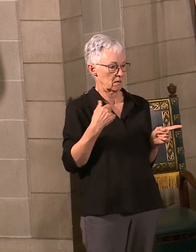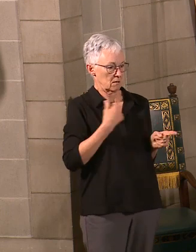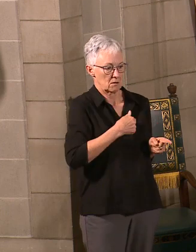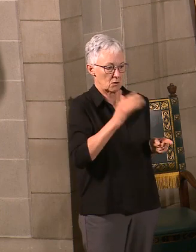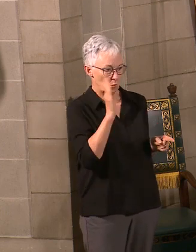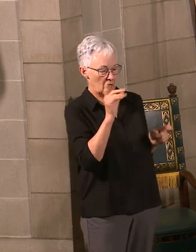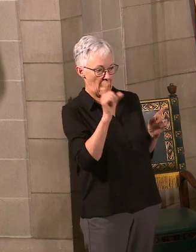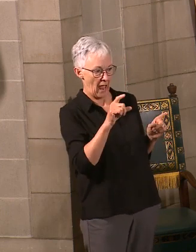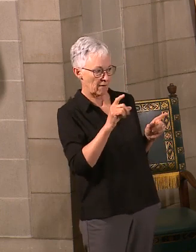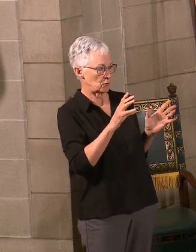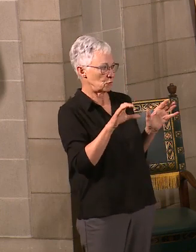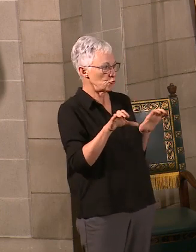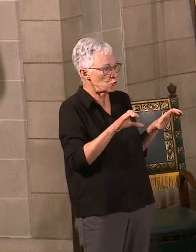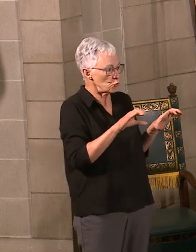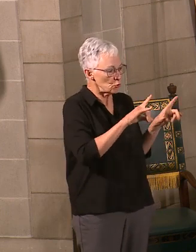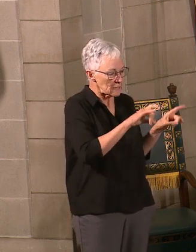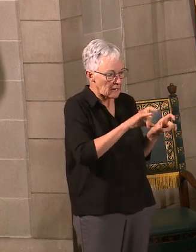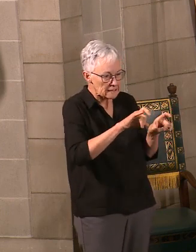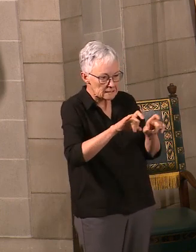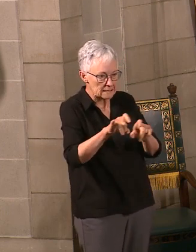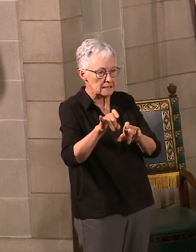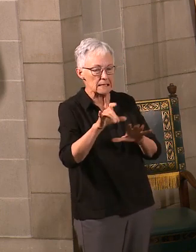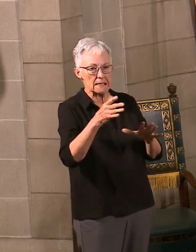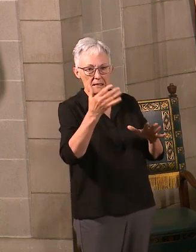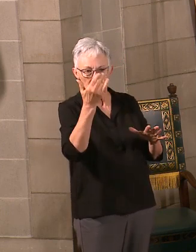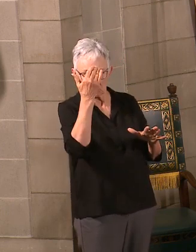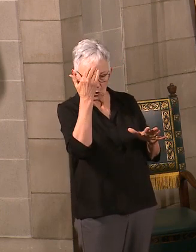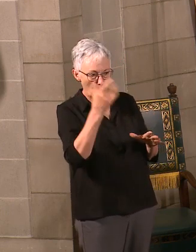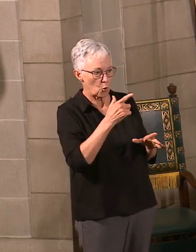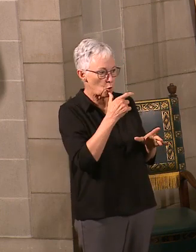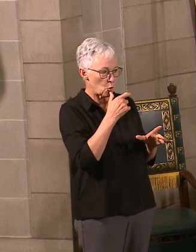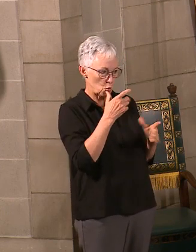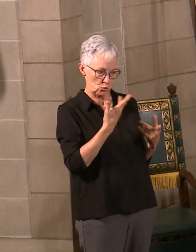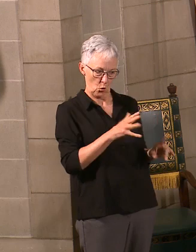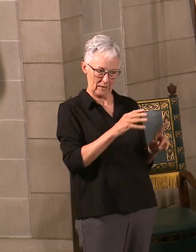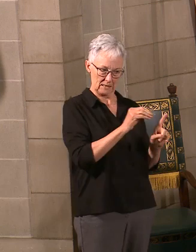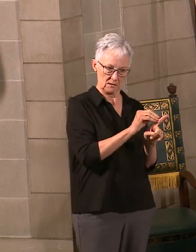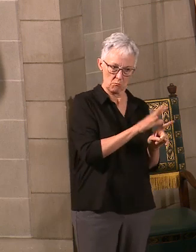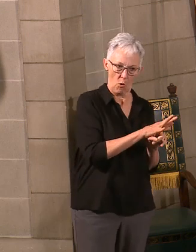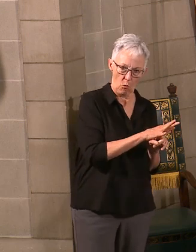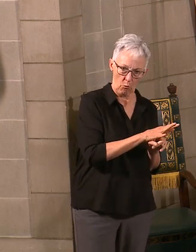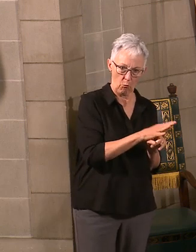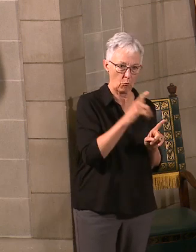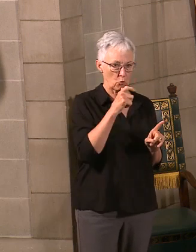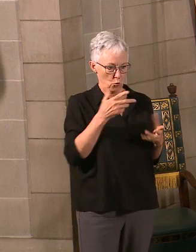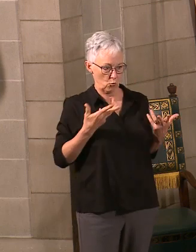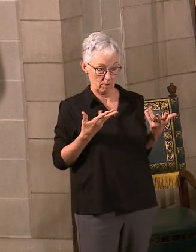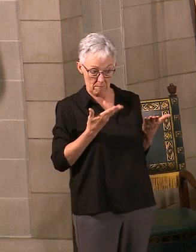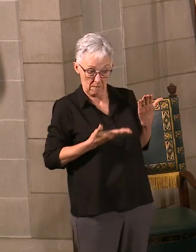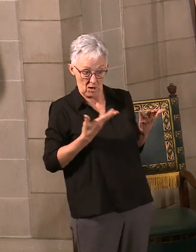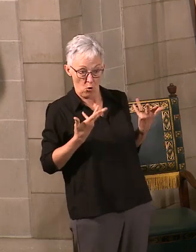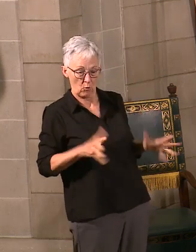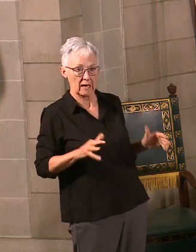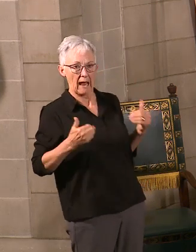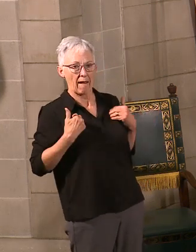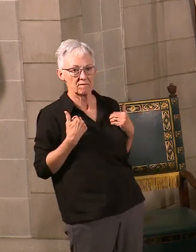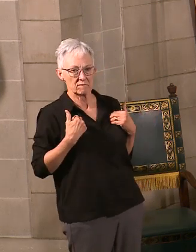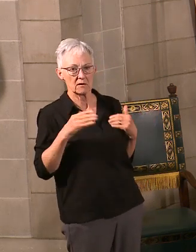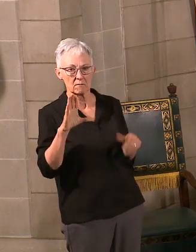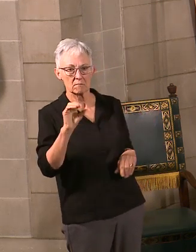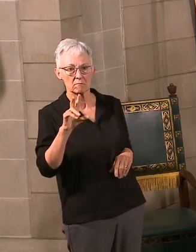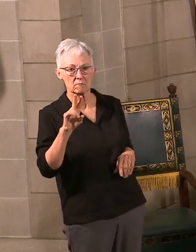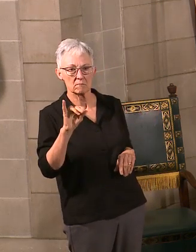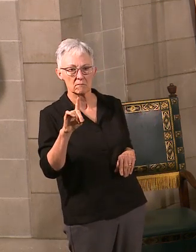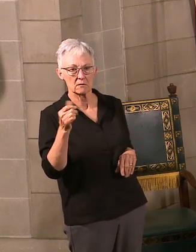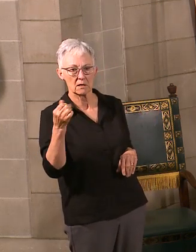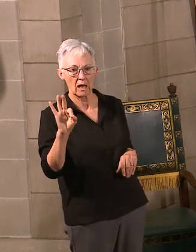through some other types of testing know that they've already been exposed to this or have already had it. So we're about 5 months